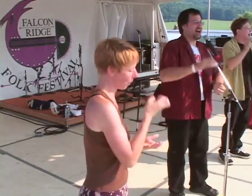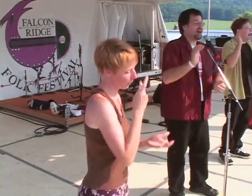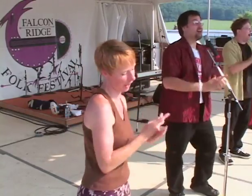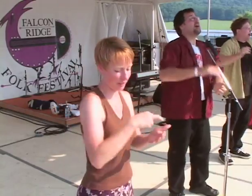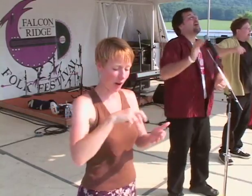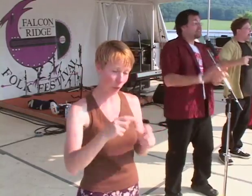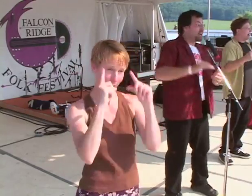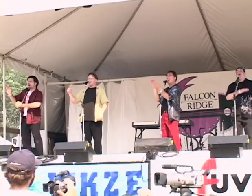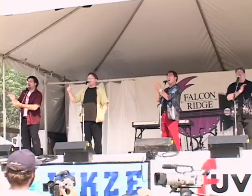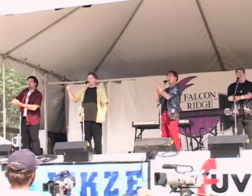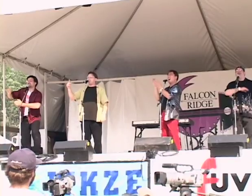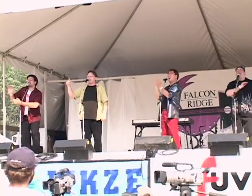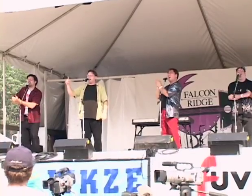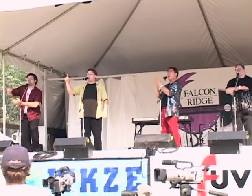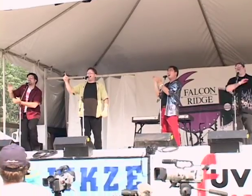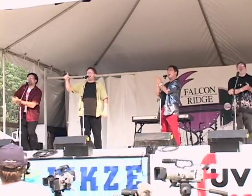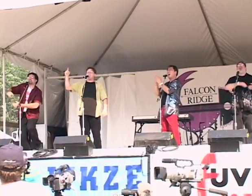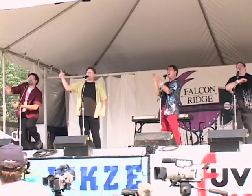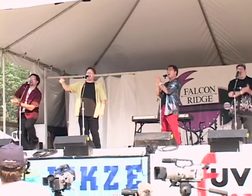once again. Hey!